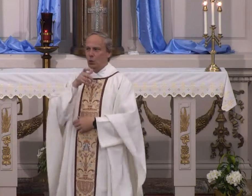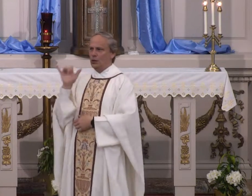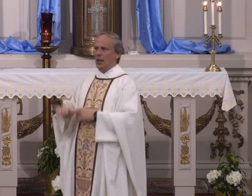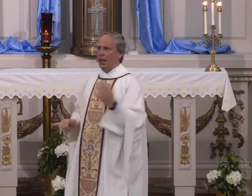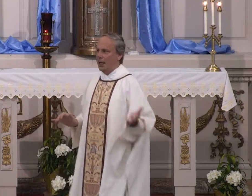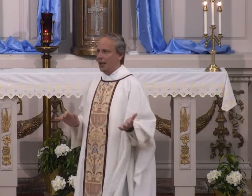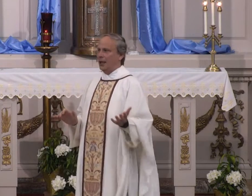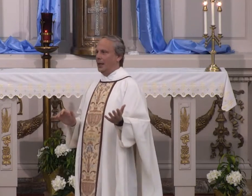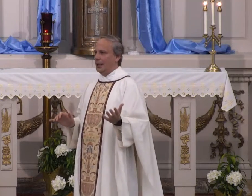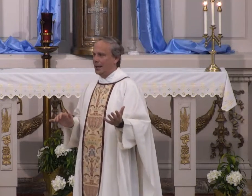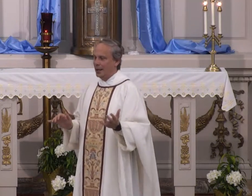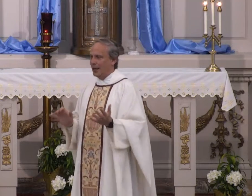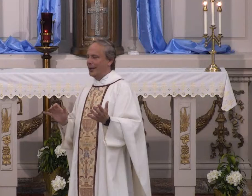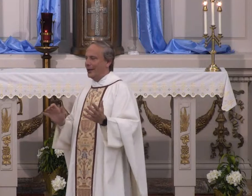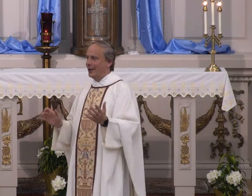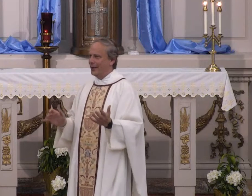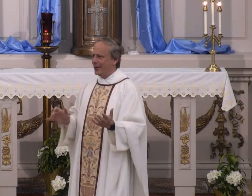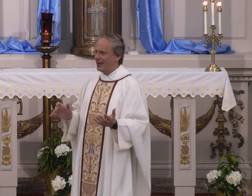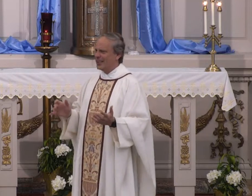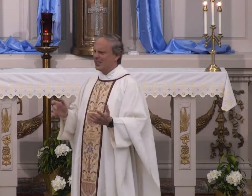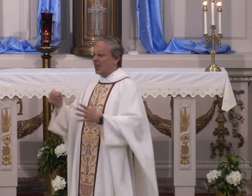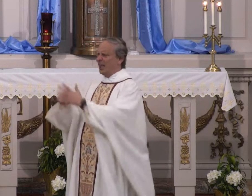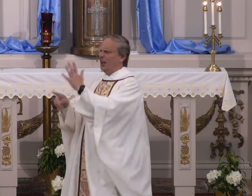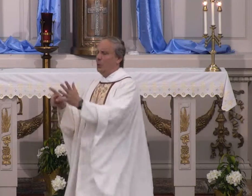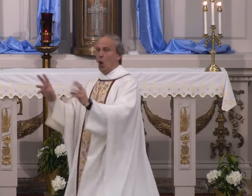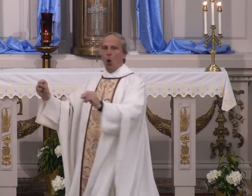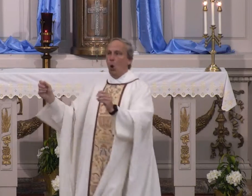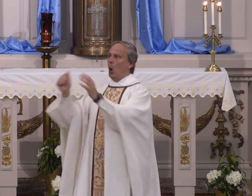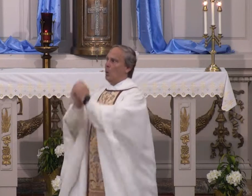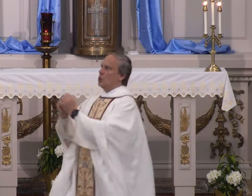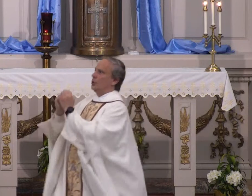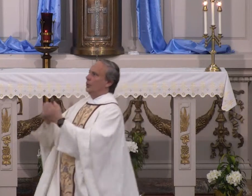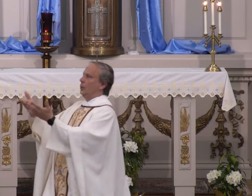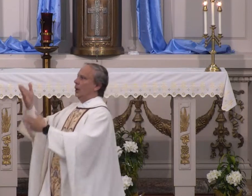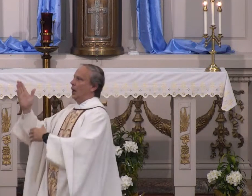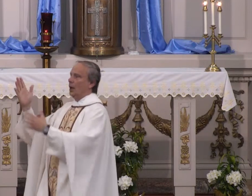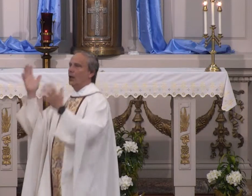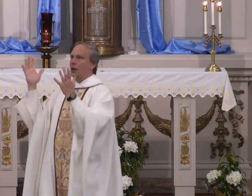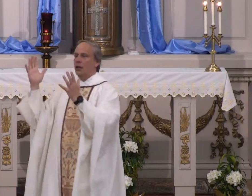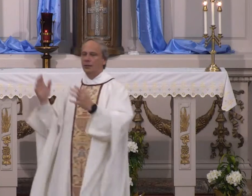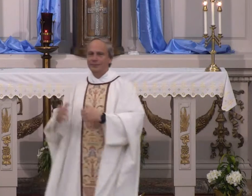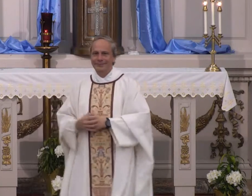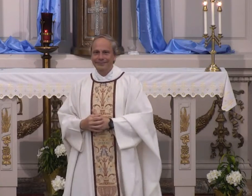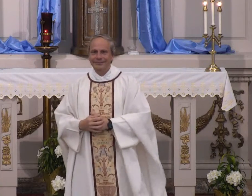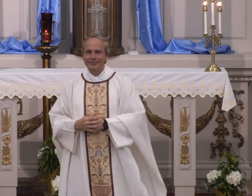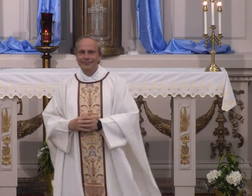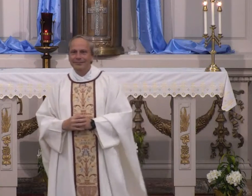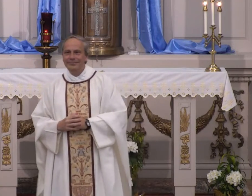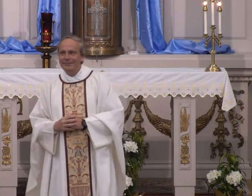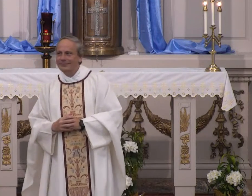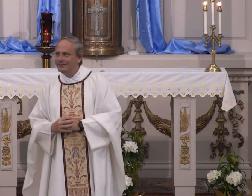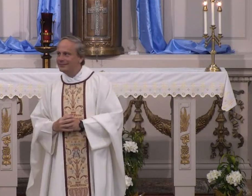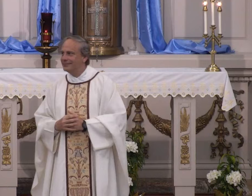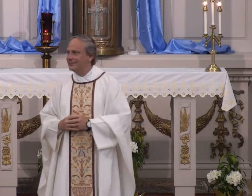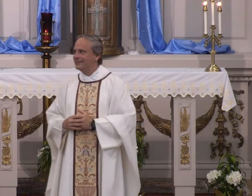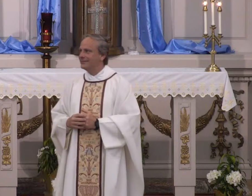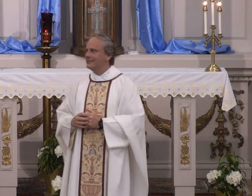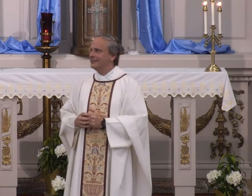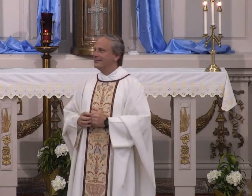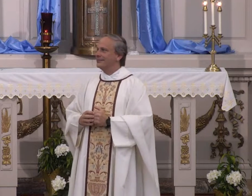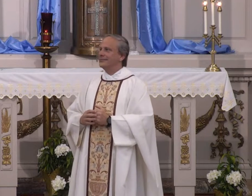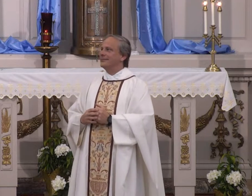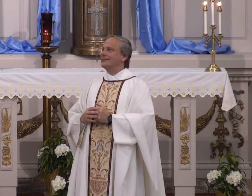The crowds are very confused. Clearly, they don't know what to make of Paul or Barnabas. Do we kill them or do we worship